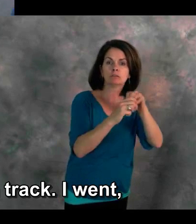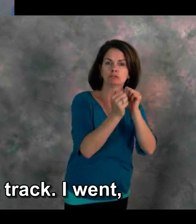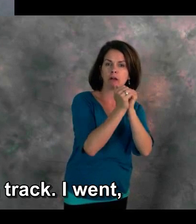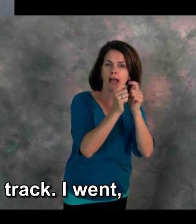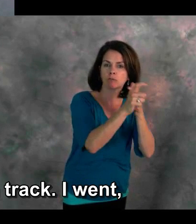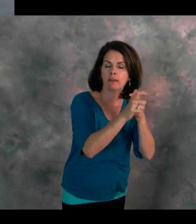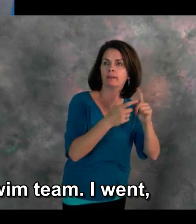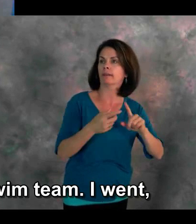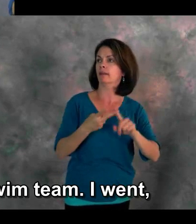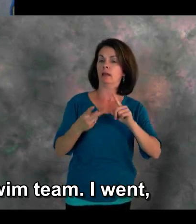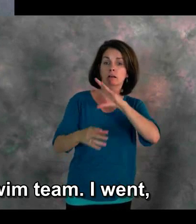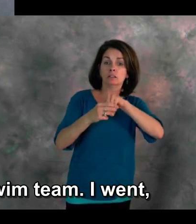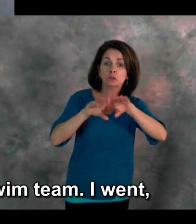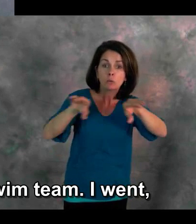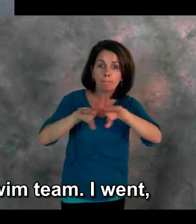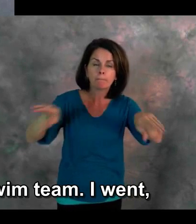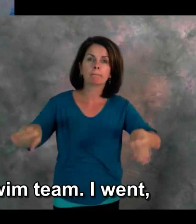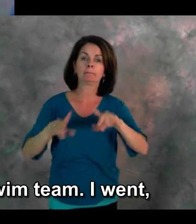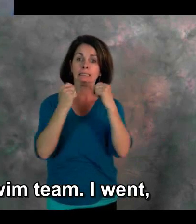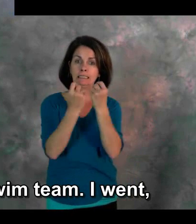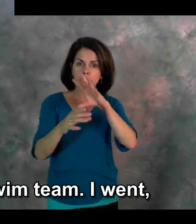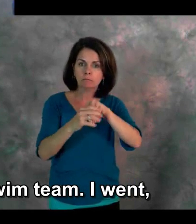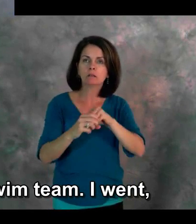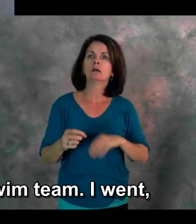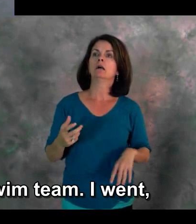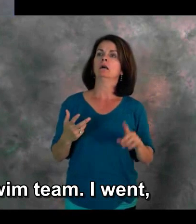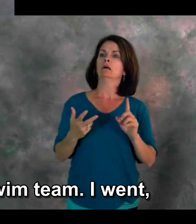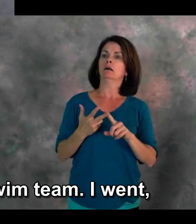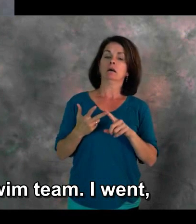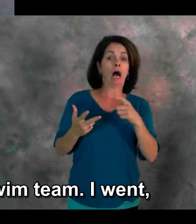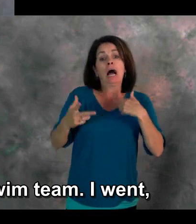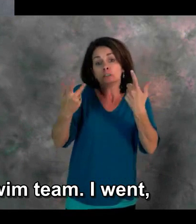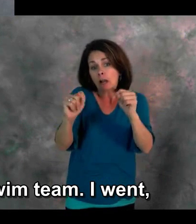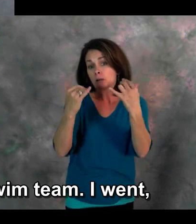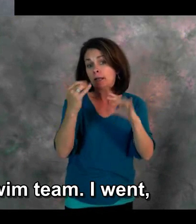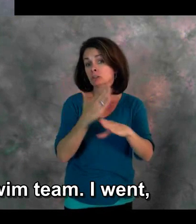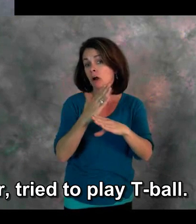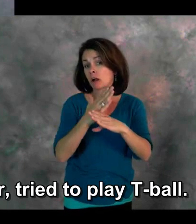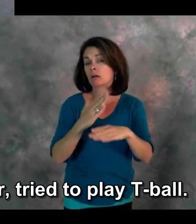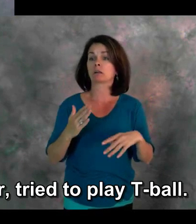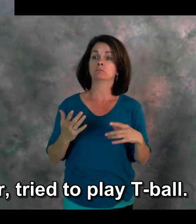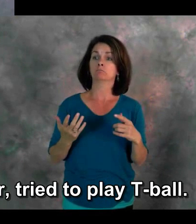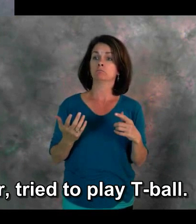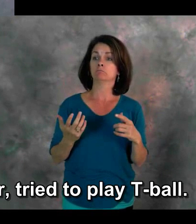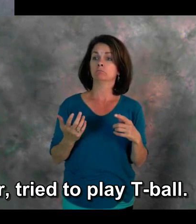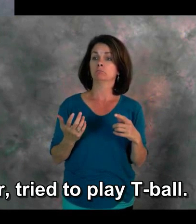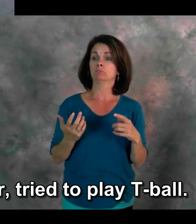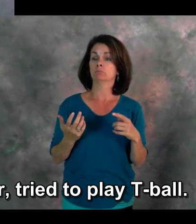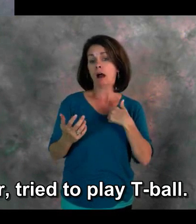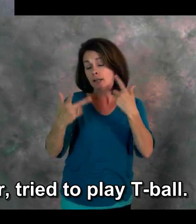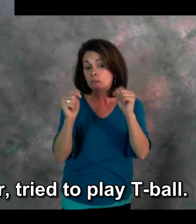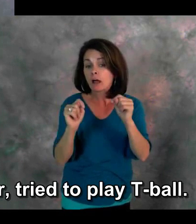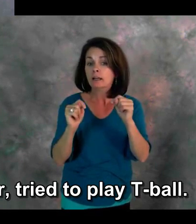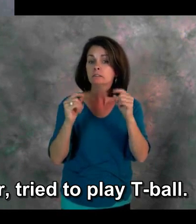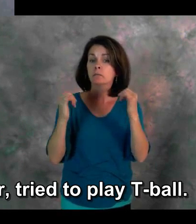track, and I went and I swam on a swim team. And I went kicked and tried to play soccer and tried to play,